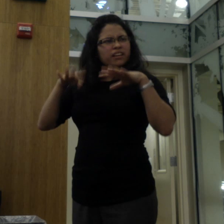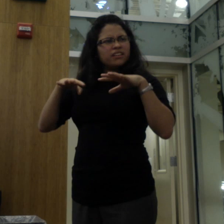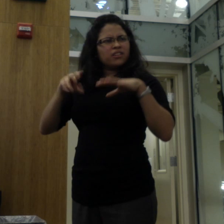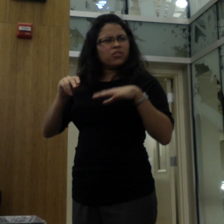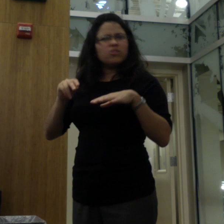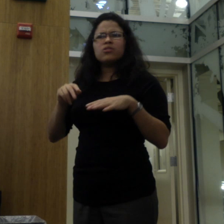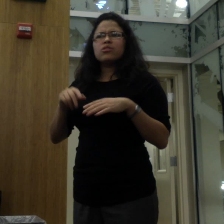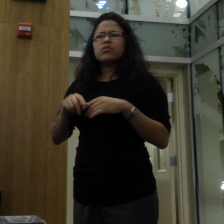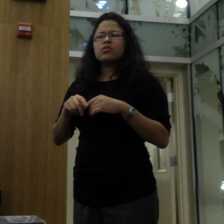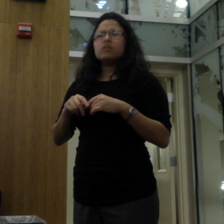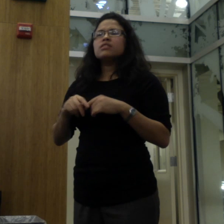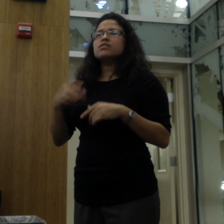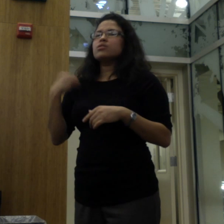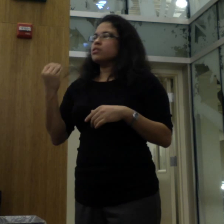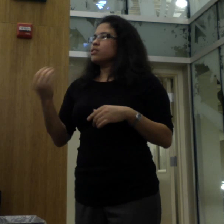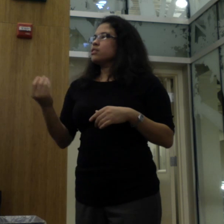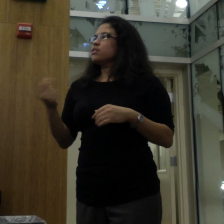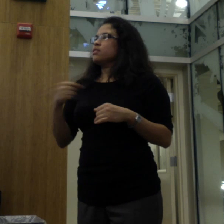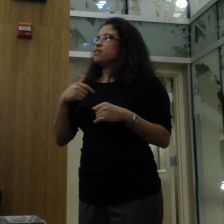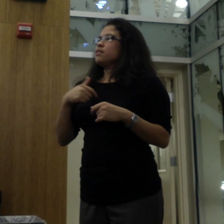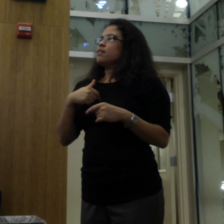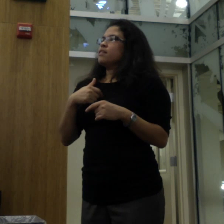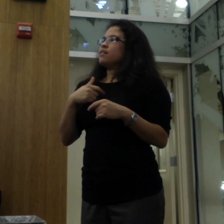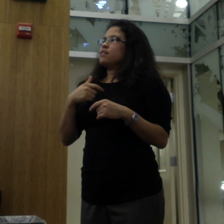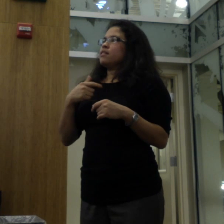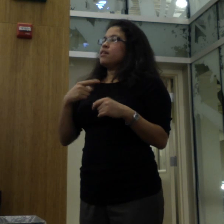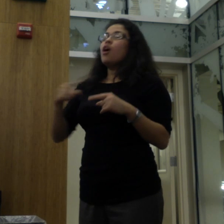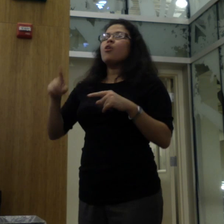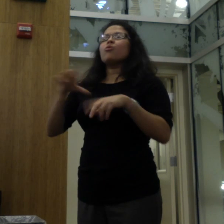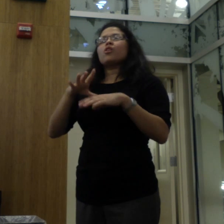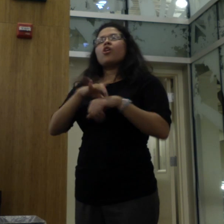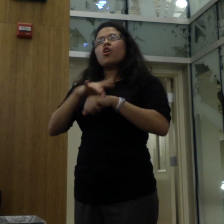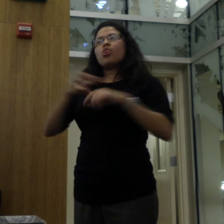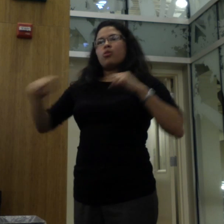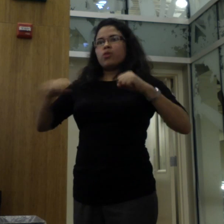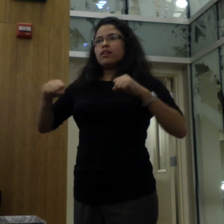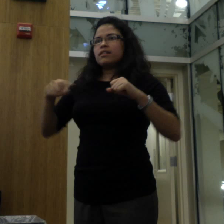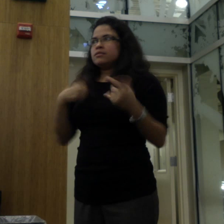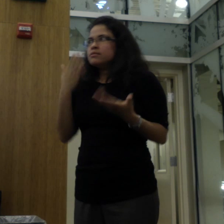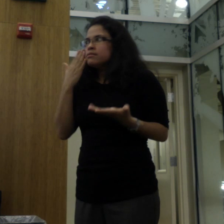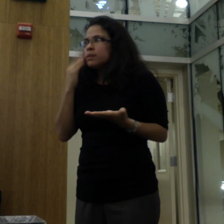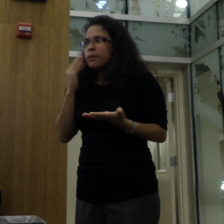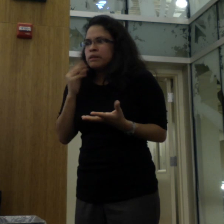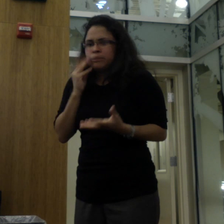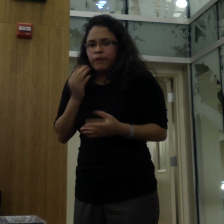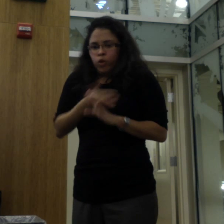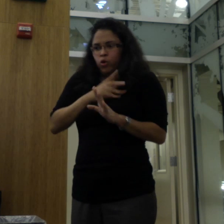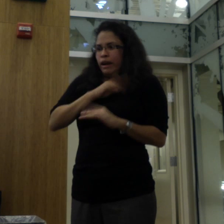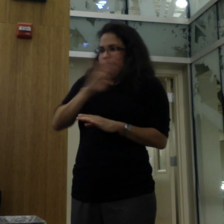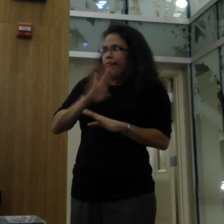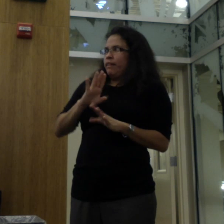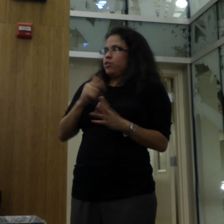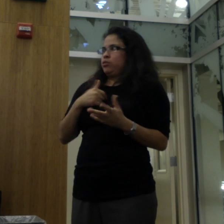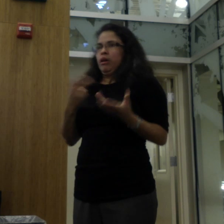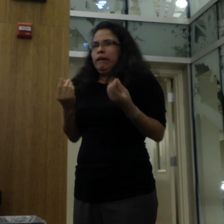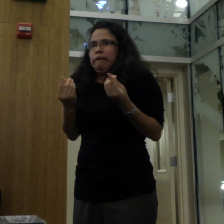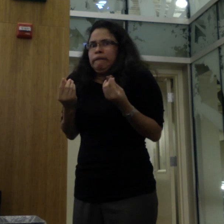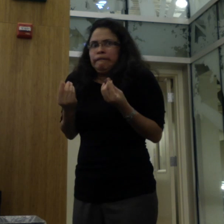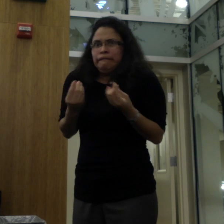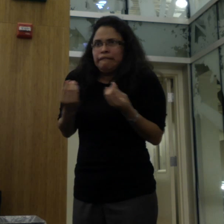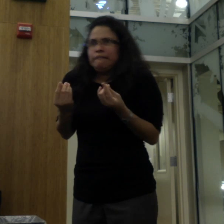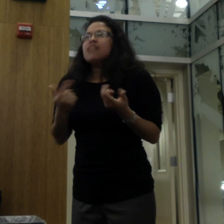me literally out of bed like 5:30 in the morning. I was like, oh my gosh, what do I do? What do I do? And I just ran. Somehow